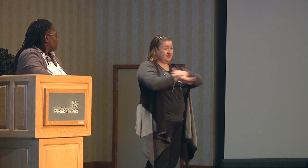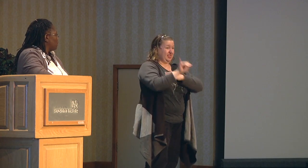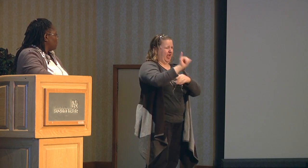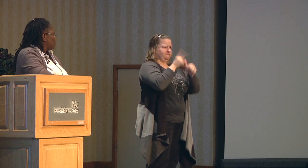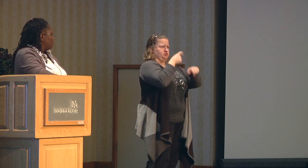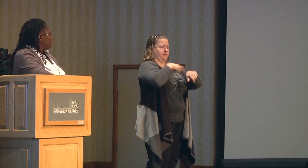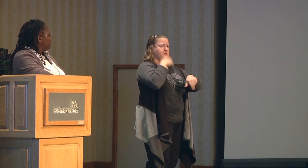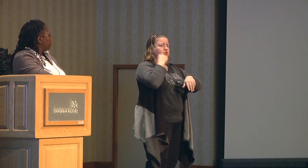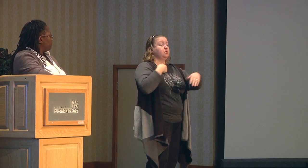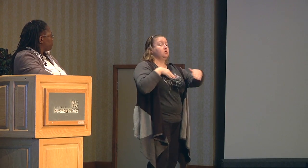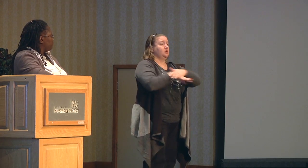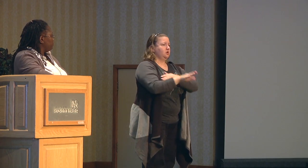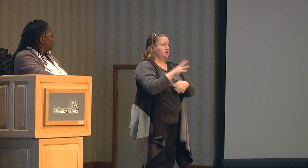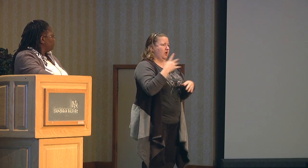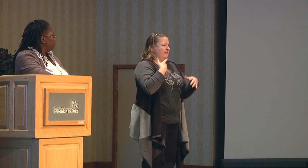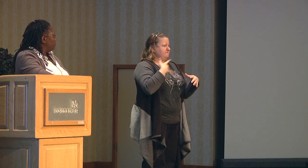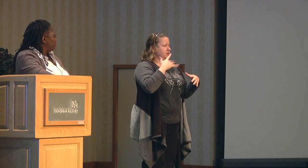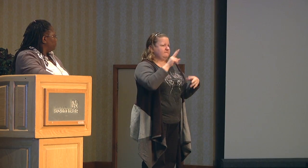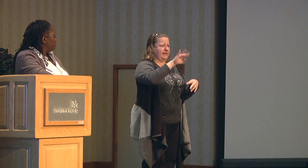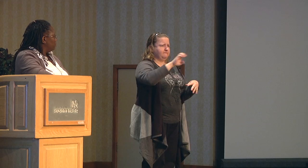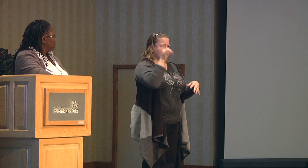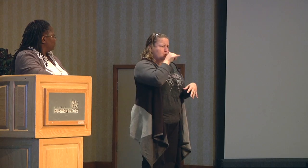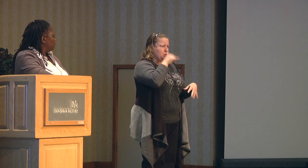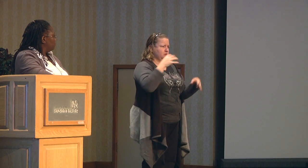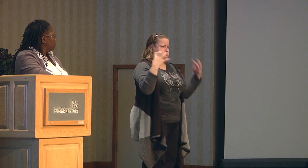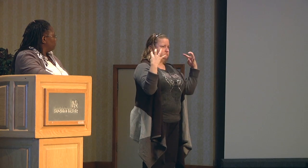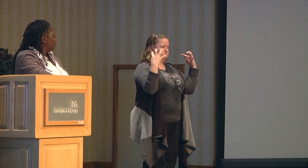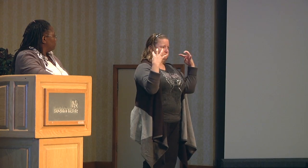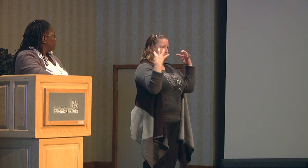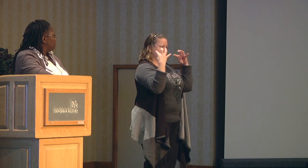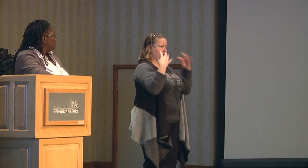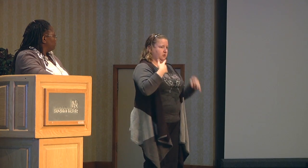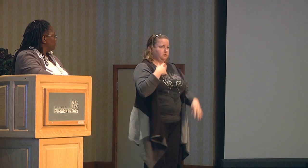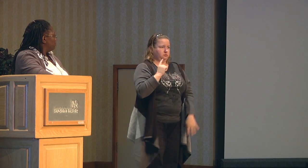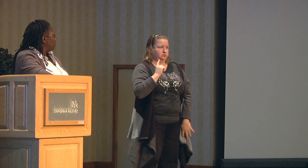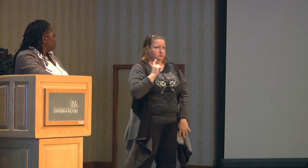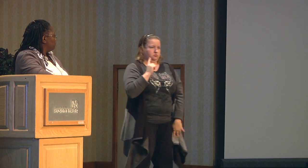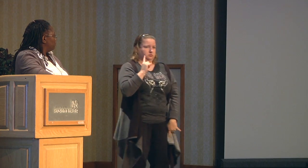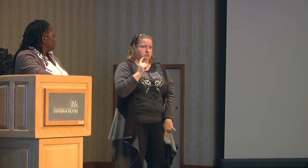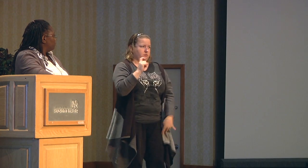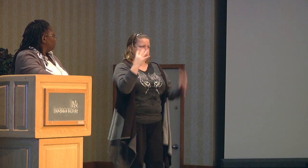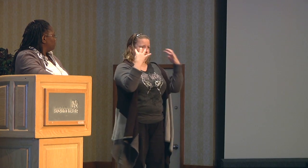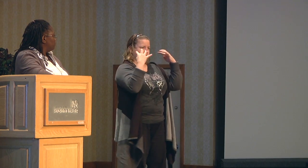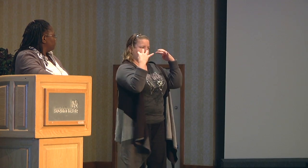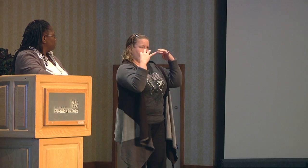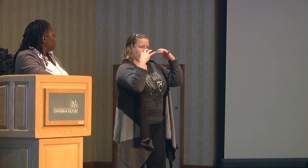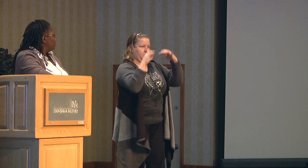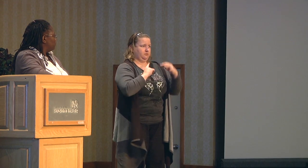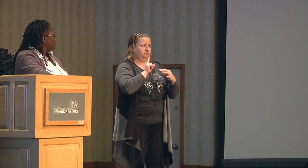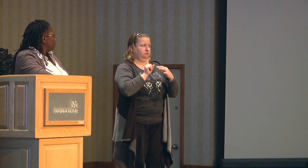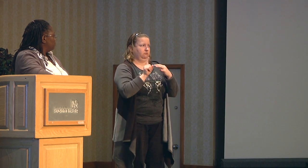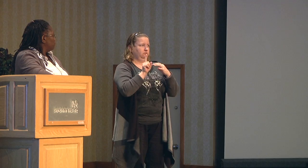will be met with, they will meet you with that. And you know, I have to say, I used to go into a doctor's office and I